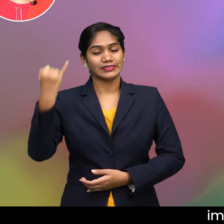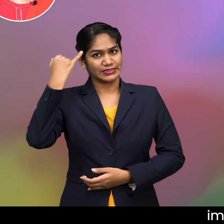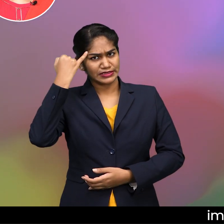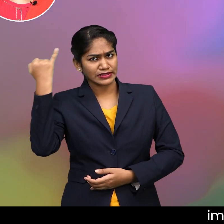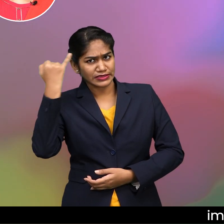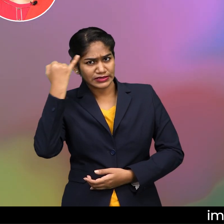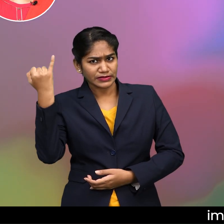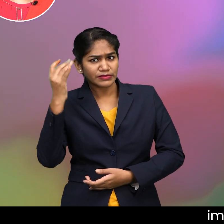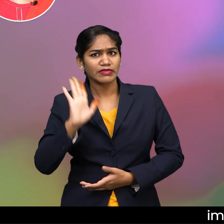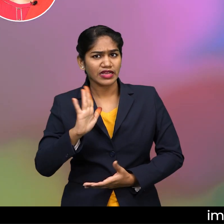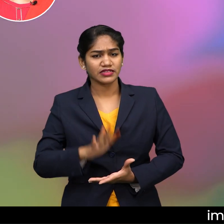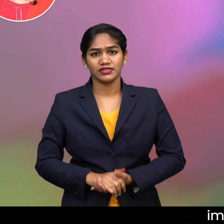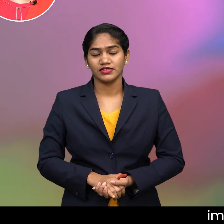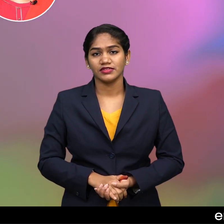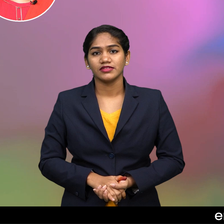imagination,